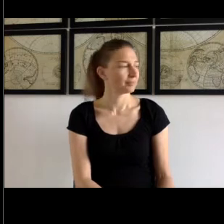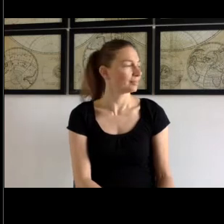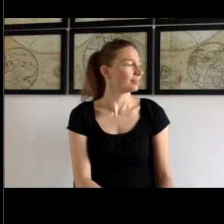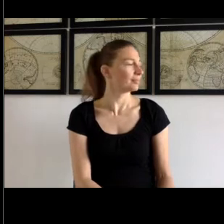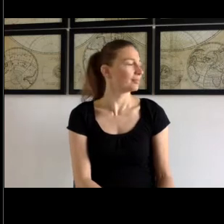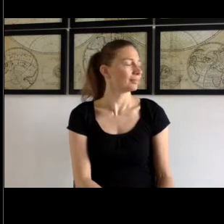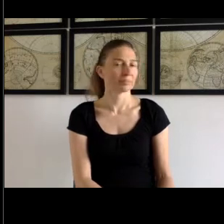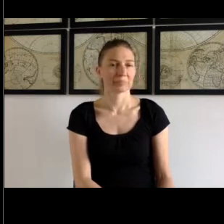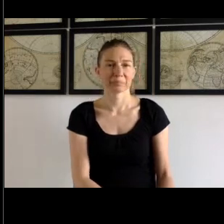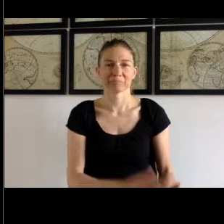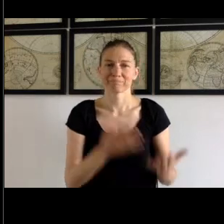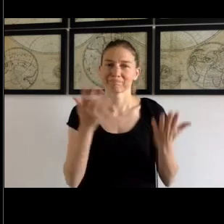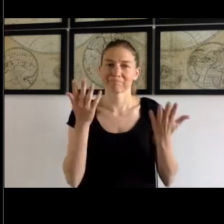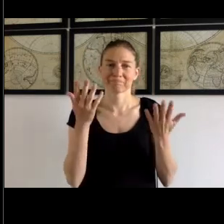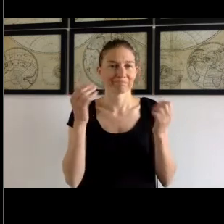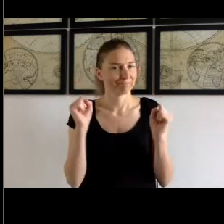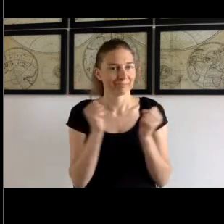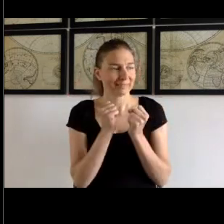We can't hear you.